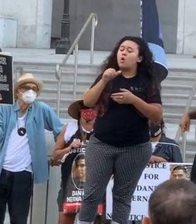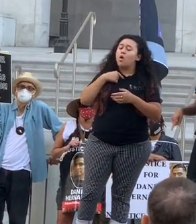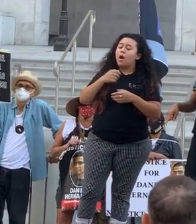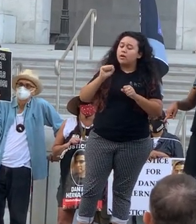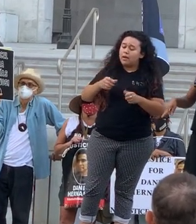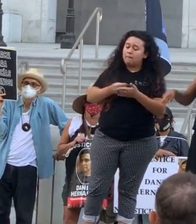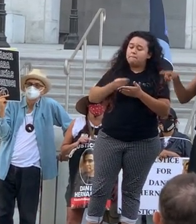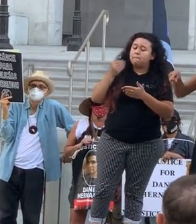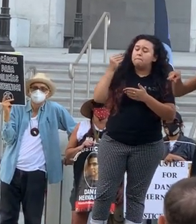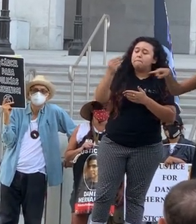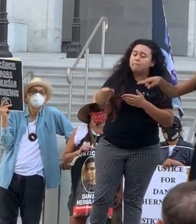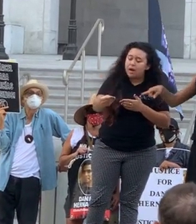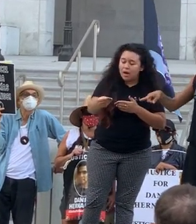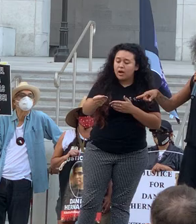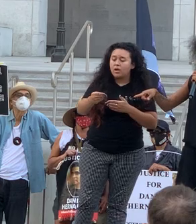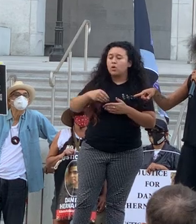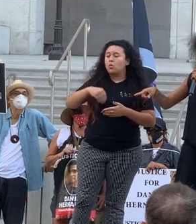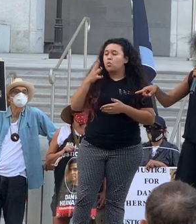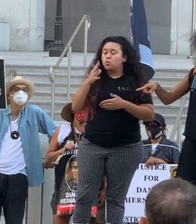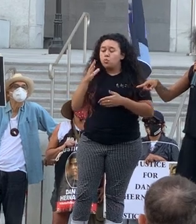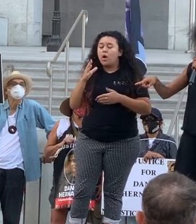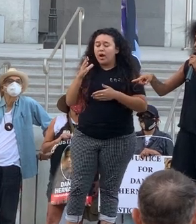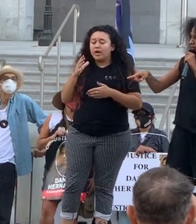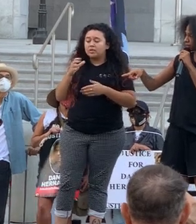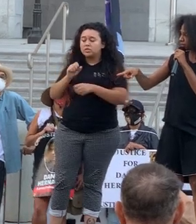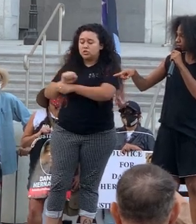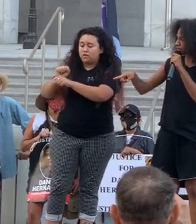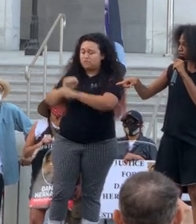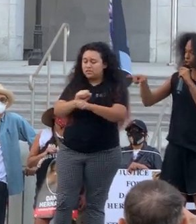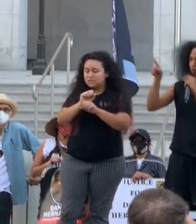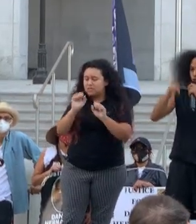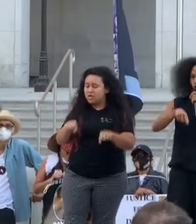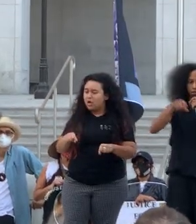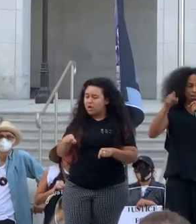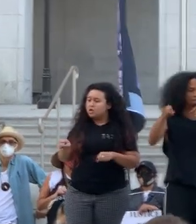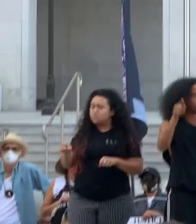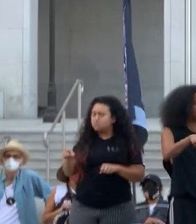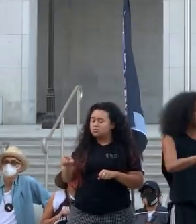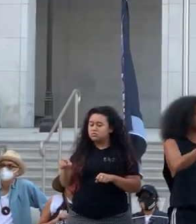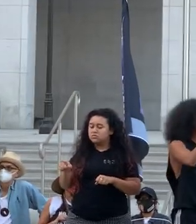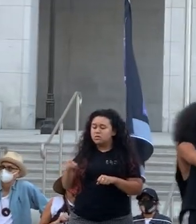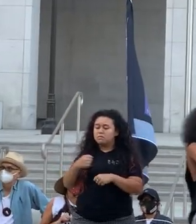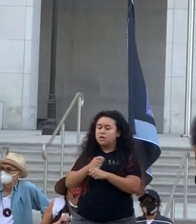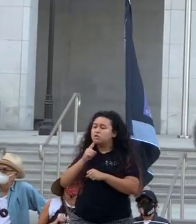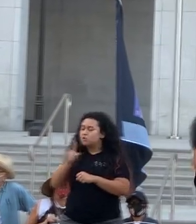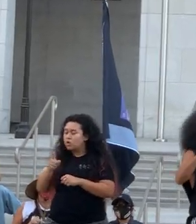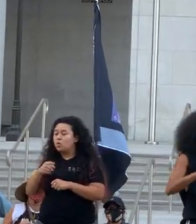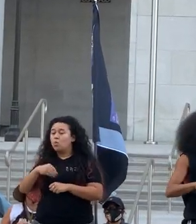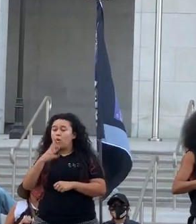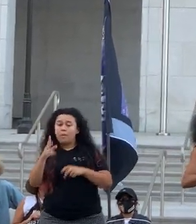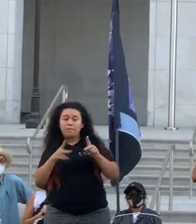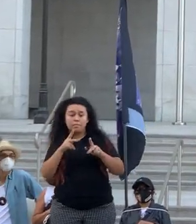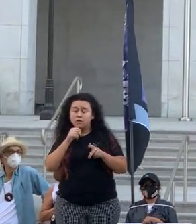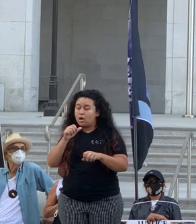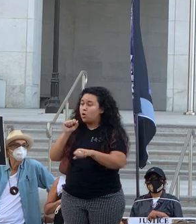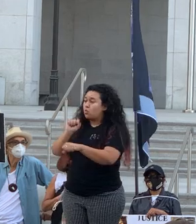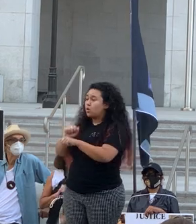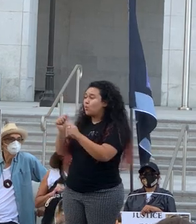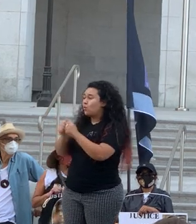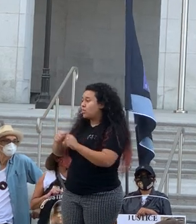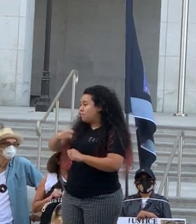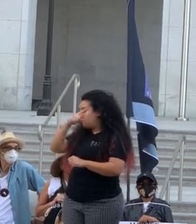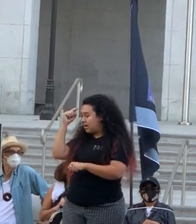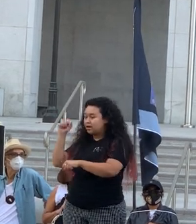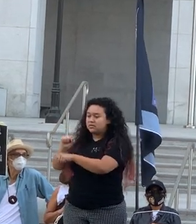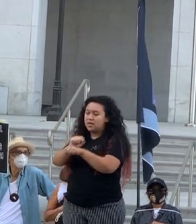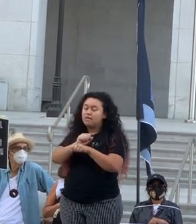out white servants to ensure that they didn't work with black slaves. And they would use